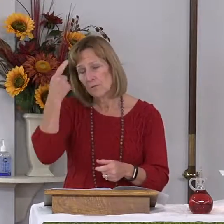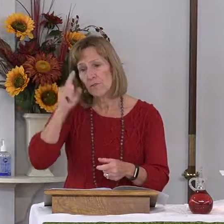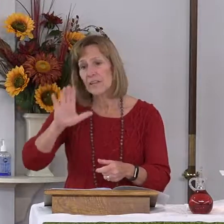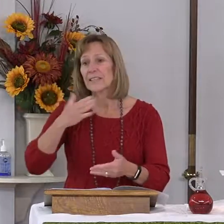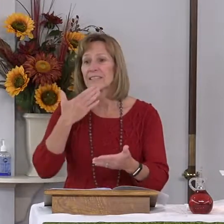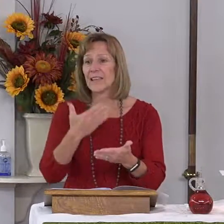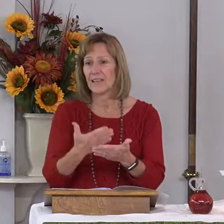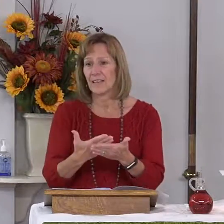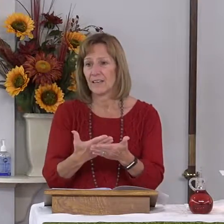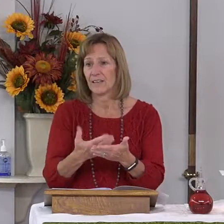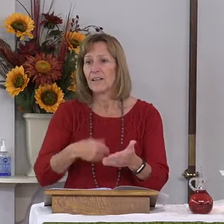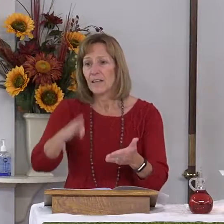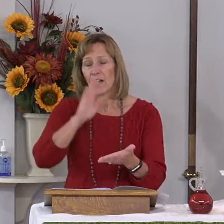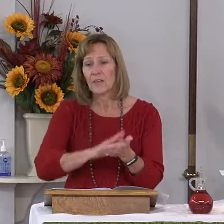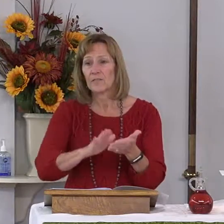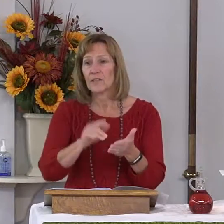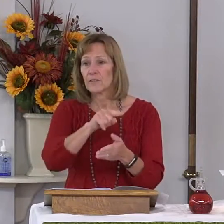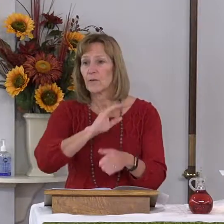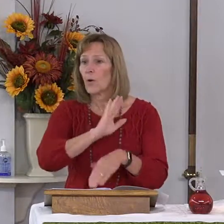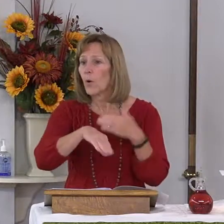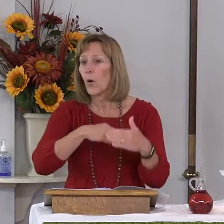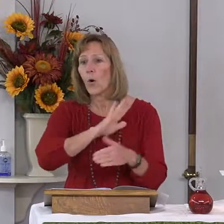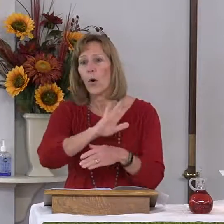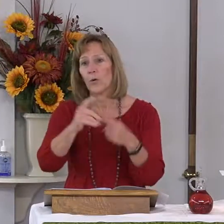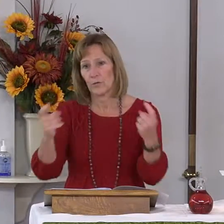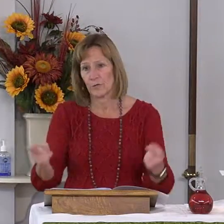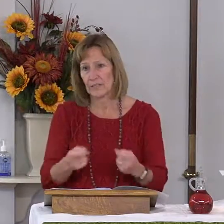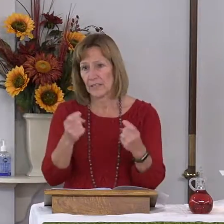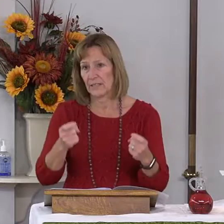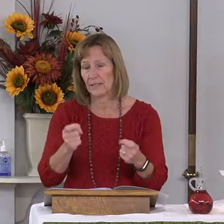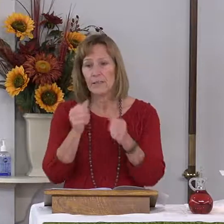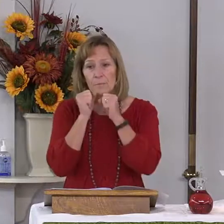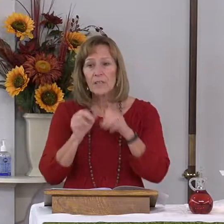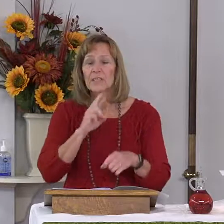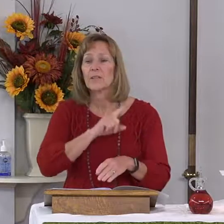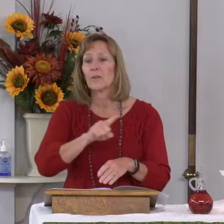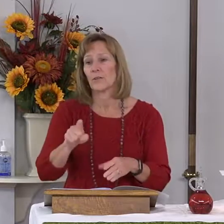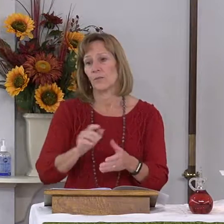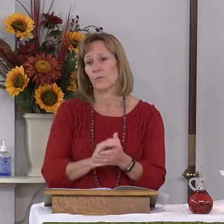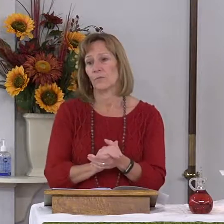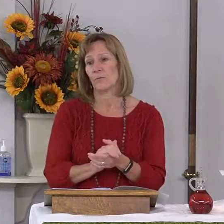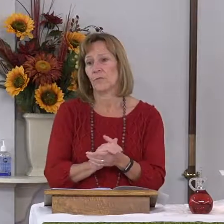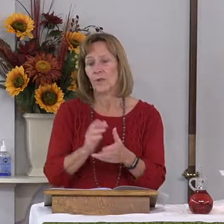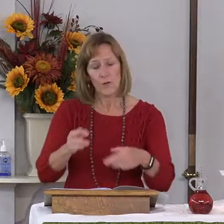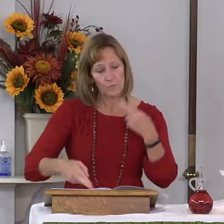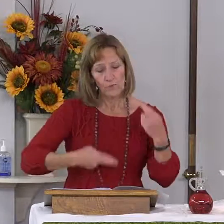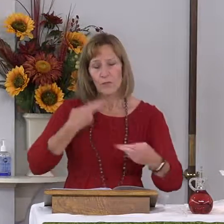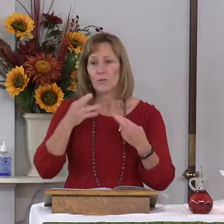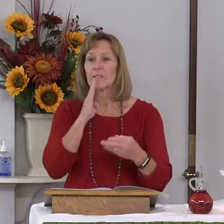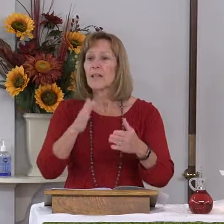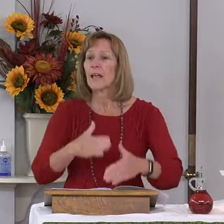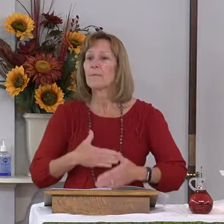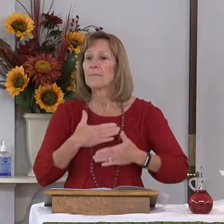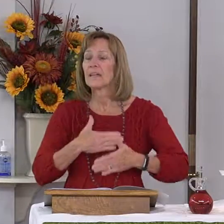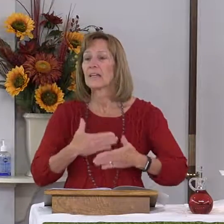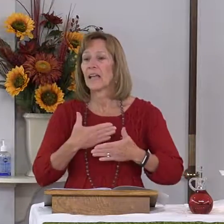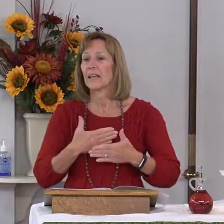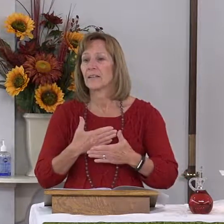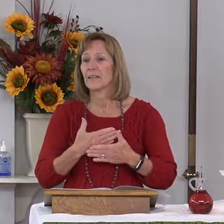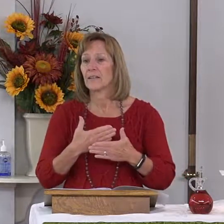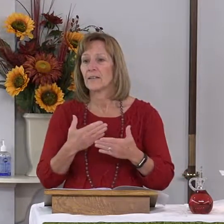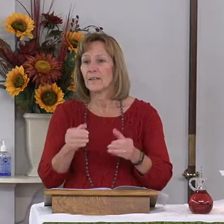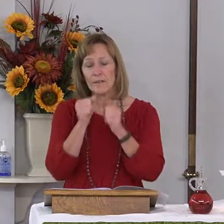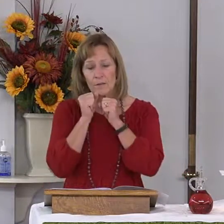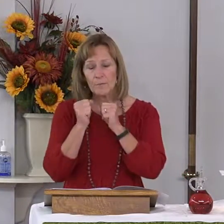for his sake, God forgives you all your sin. Blessed are you. Rejoice and be glad,